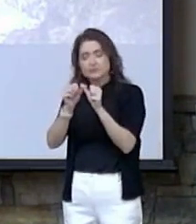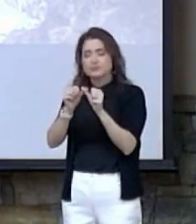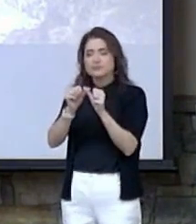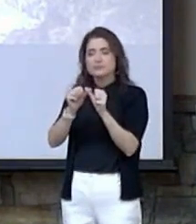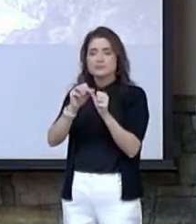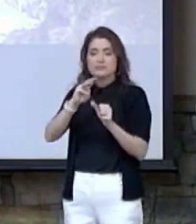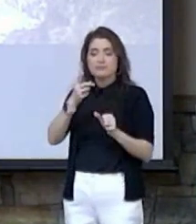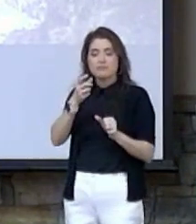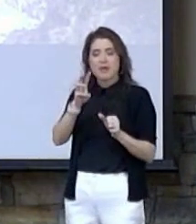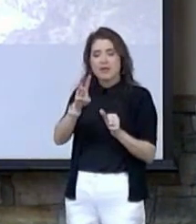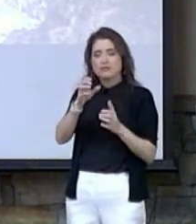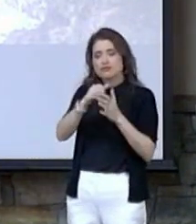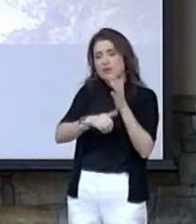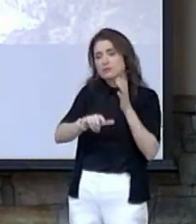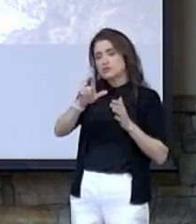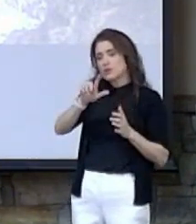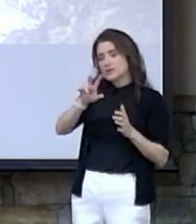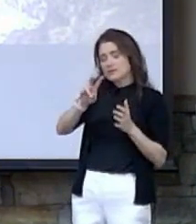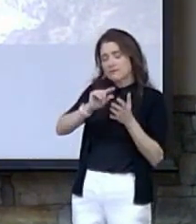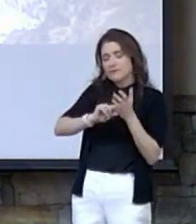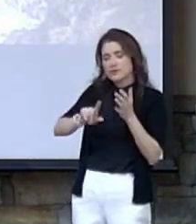27, verse